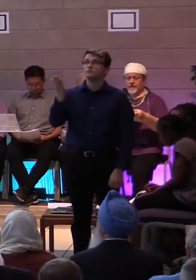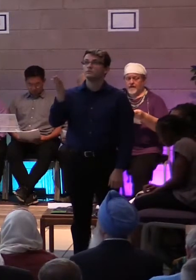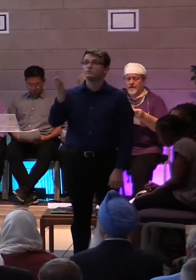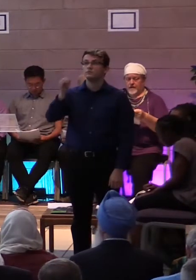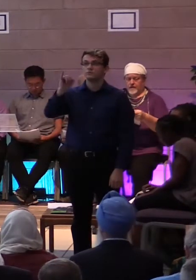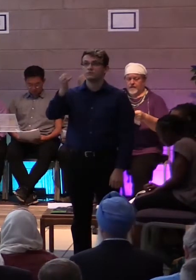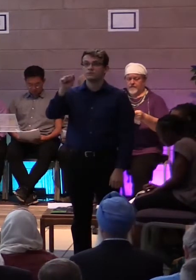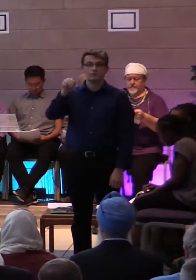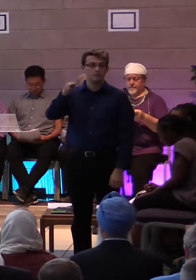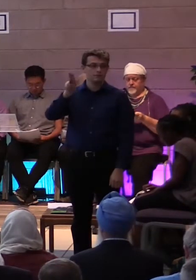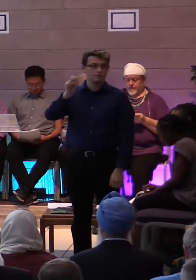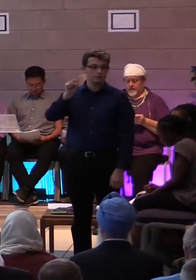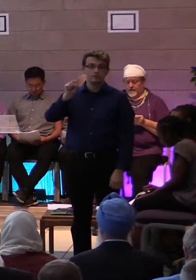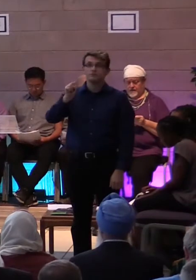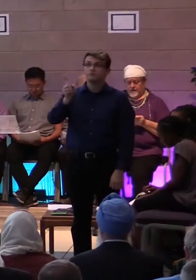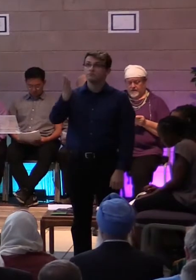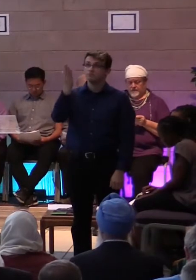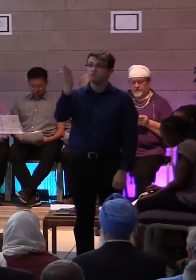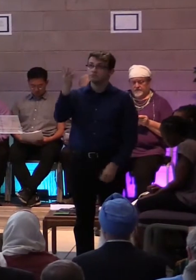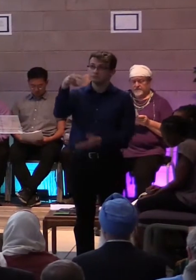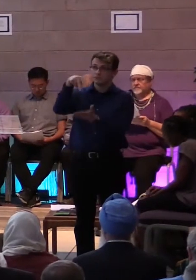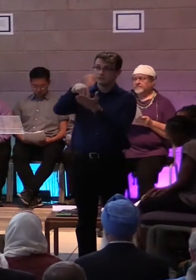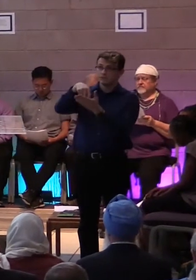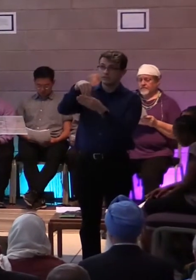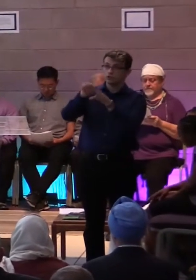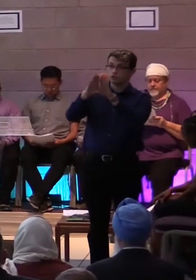Janus, you who stand in the doorway,